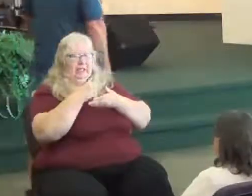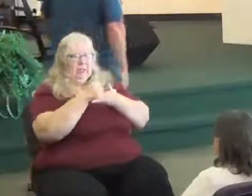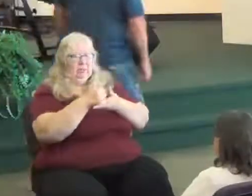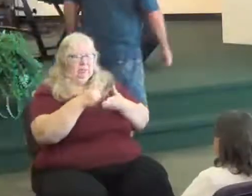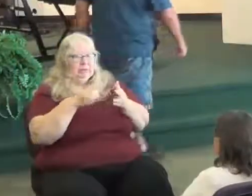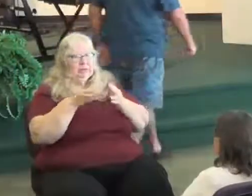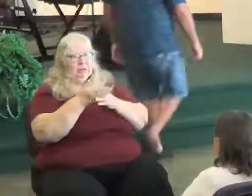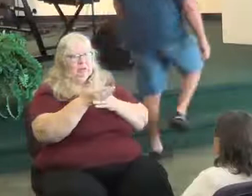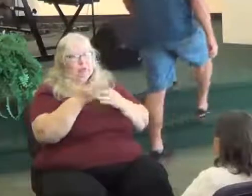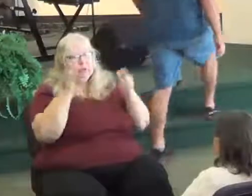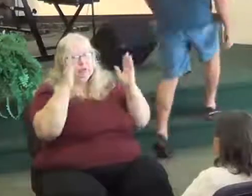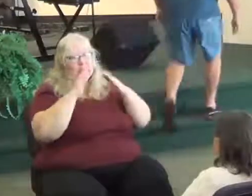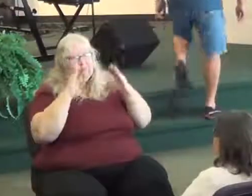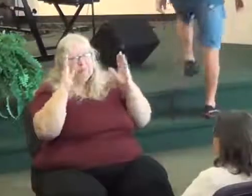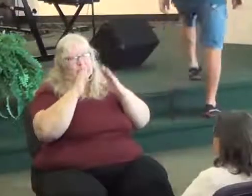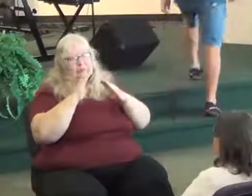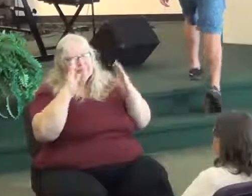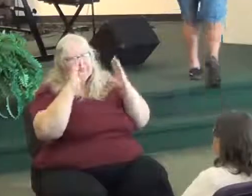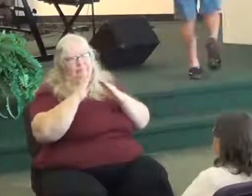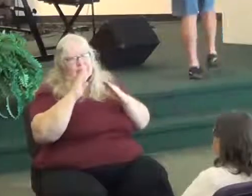our trouble.